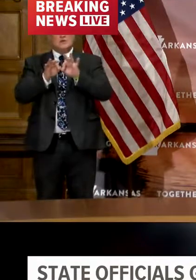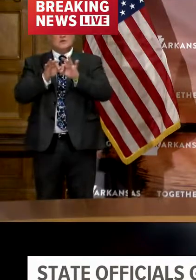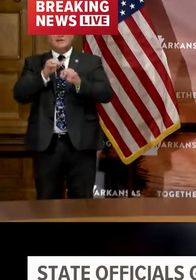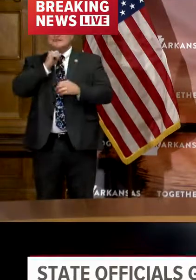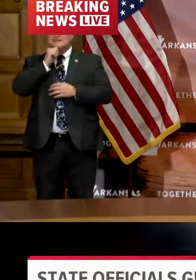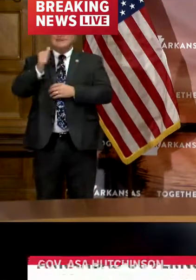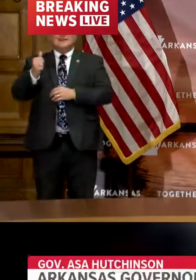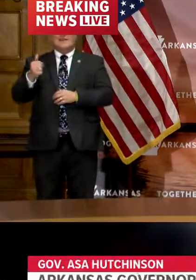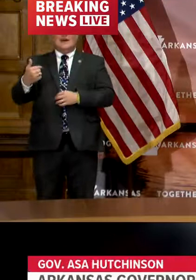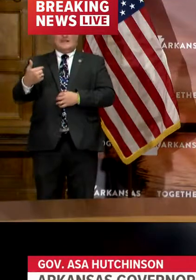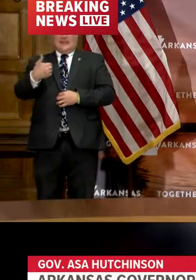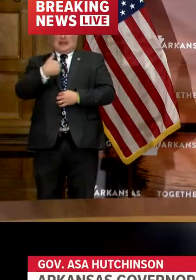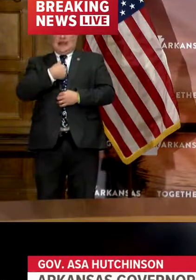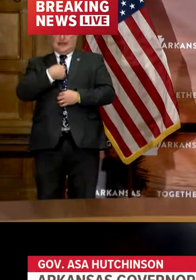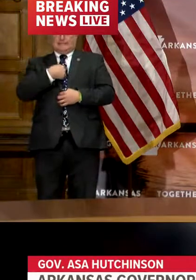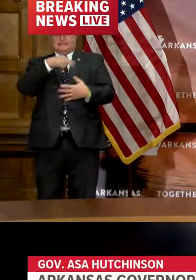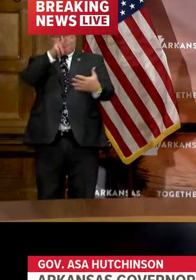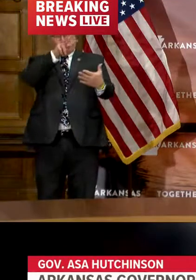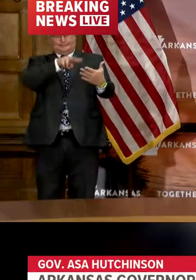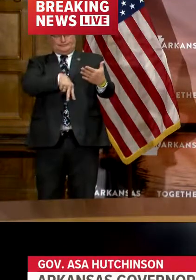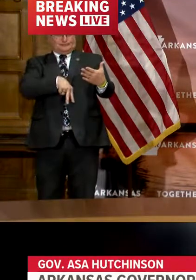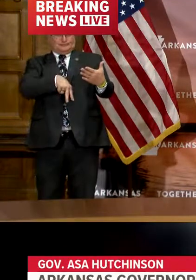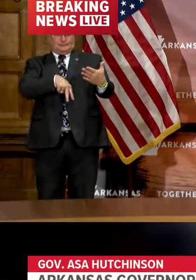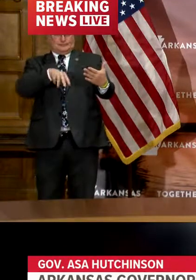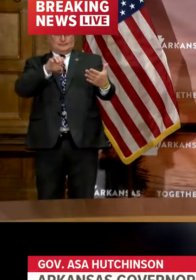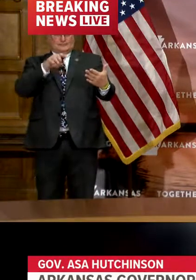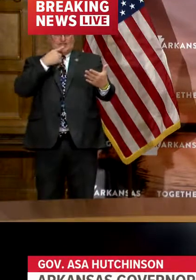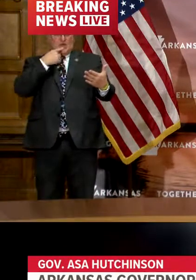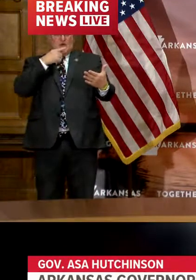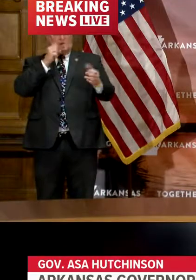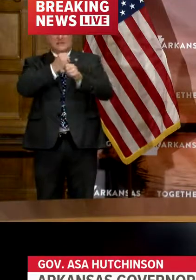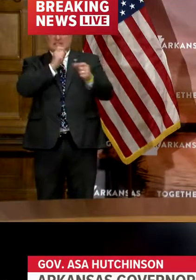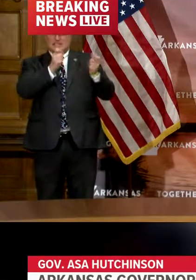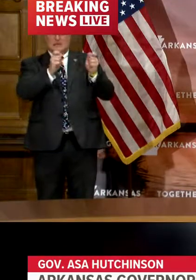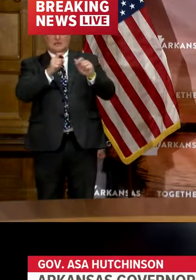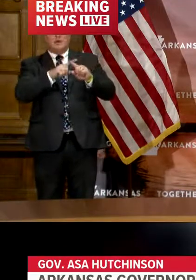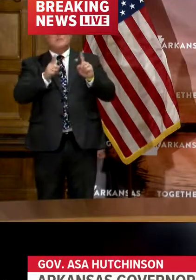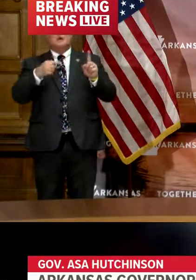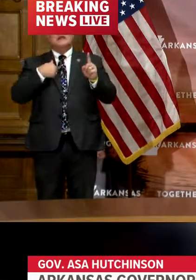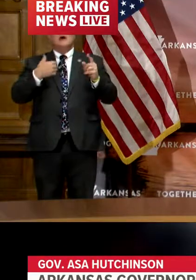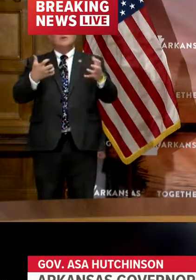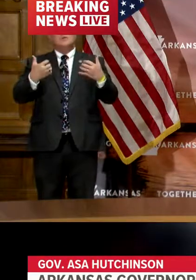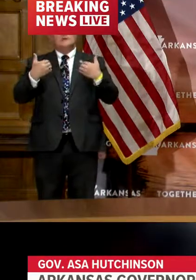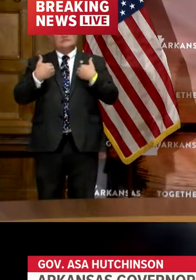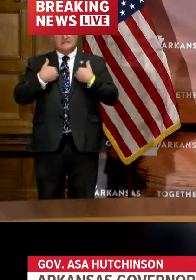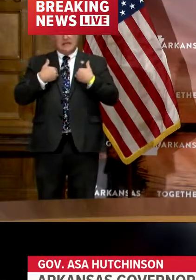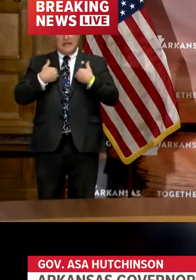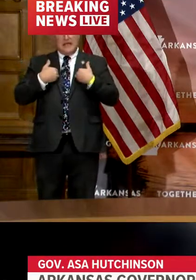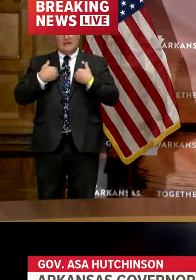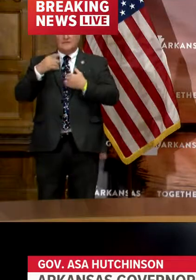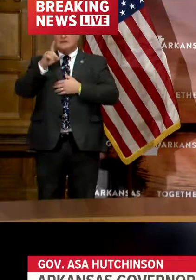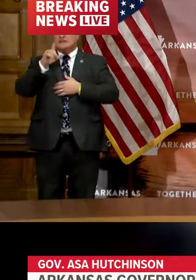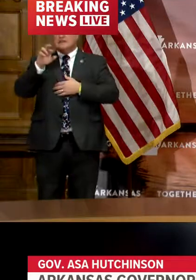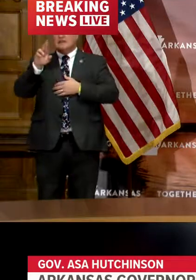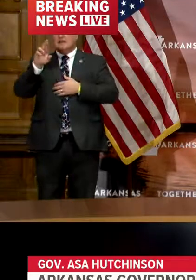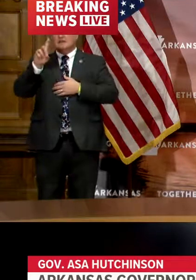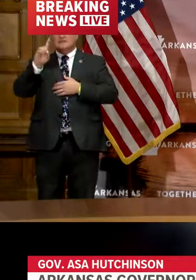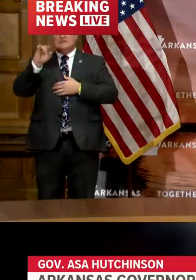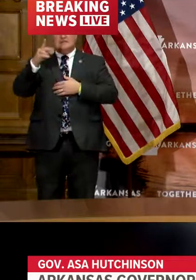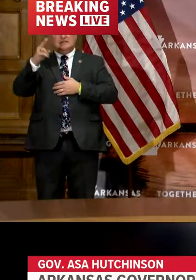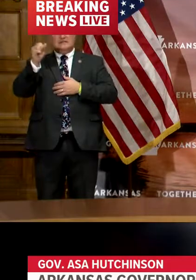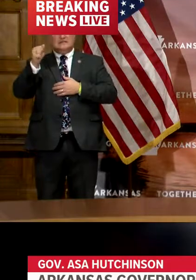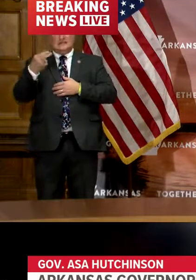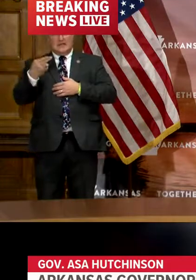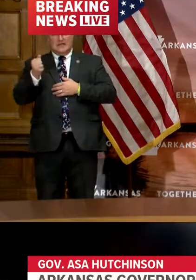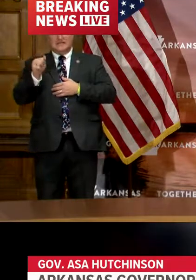I look at them and say we need to make an adjustment, but I want to have Dr. Delahaye and a